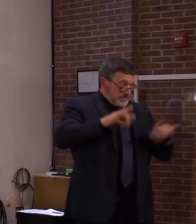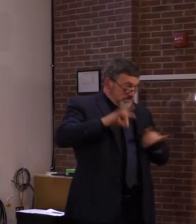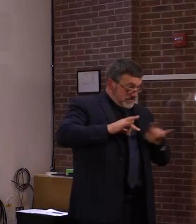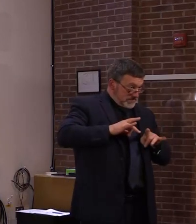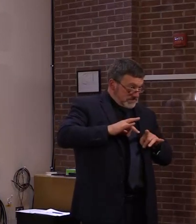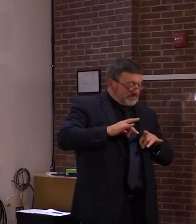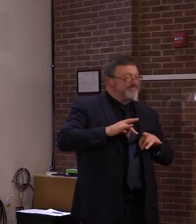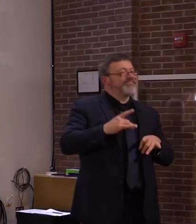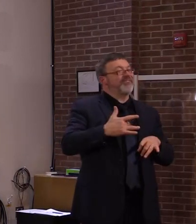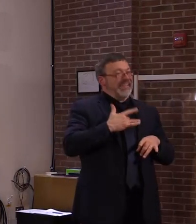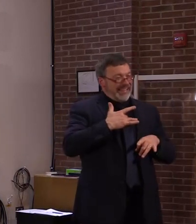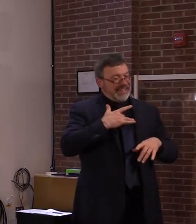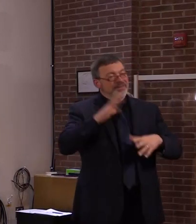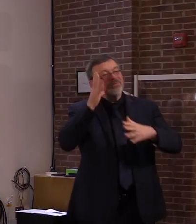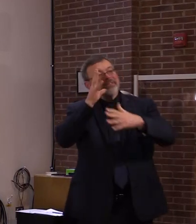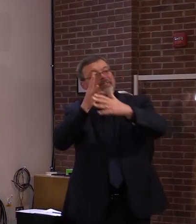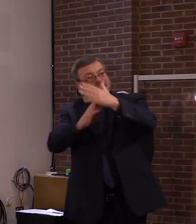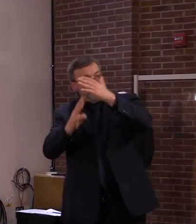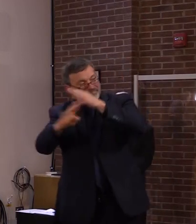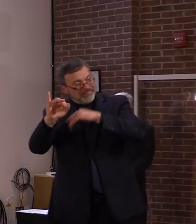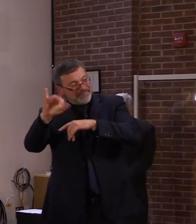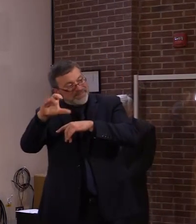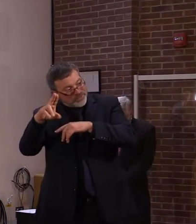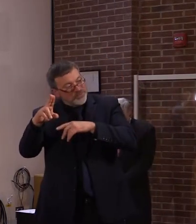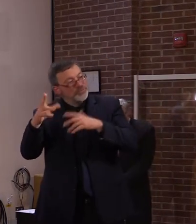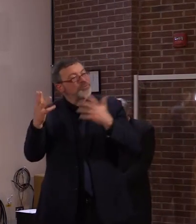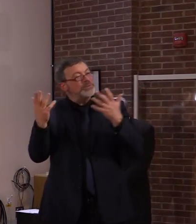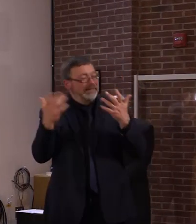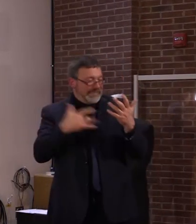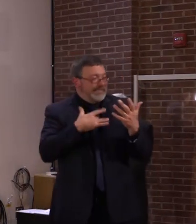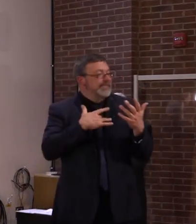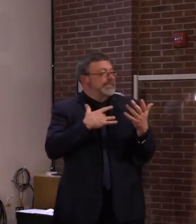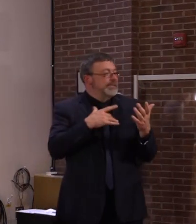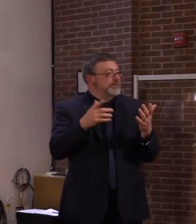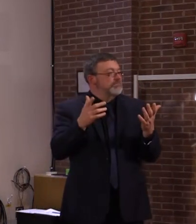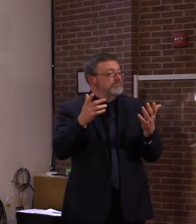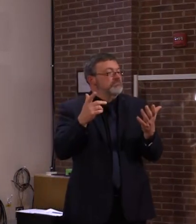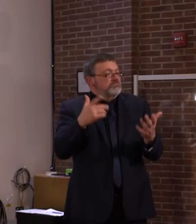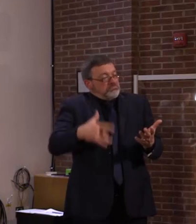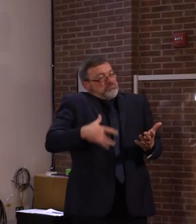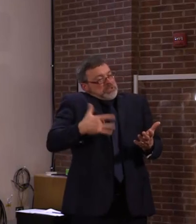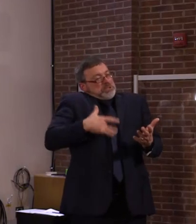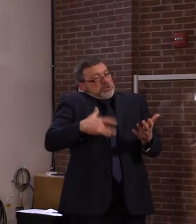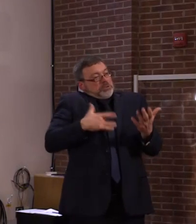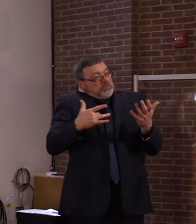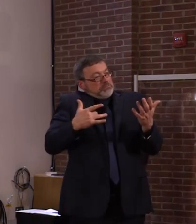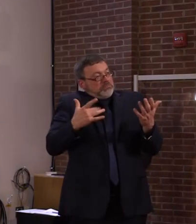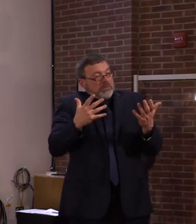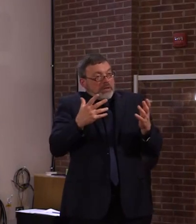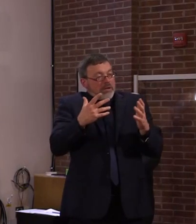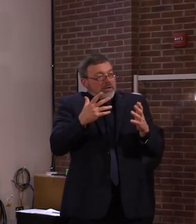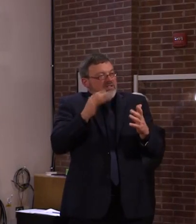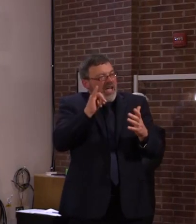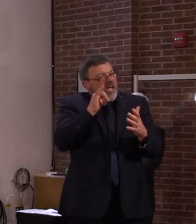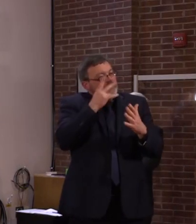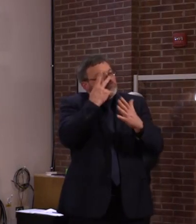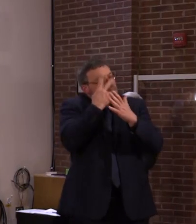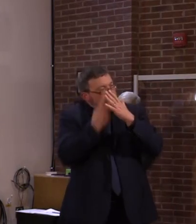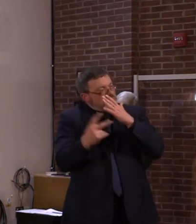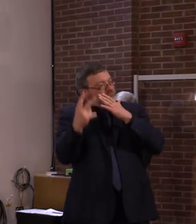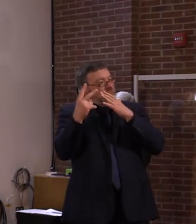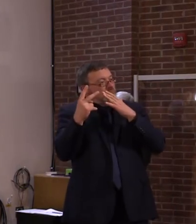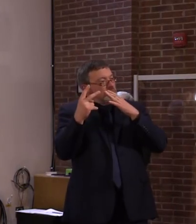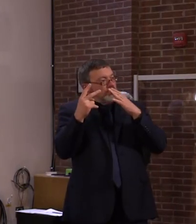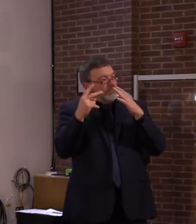here is just saying, you know, we're trying to project a little ahead. Nothing about modeling or anything. It's just look at how many cases